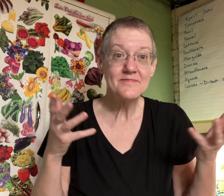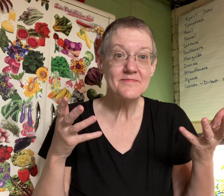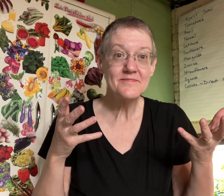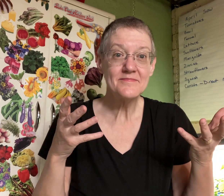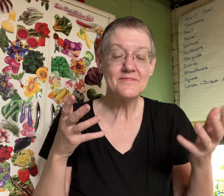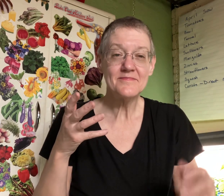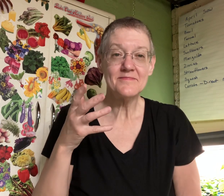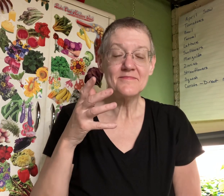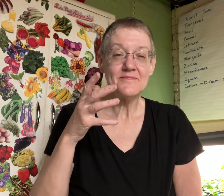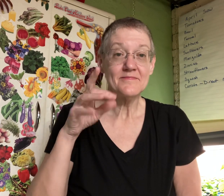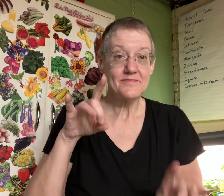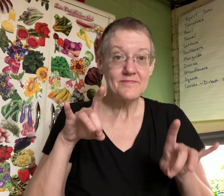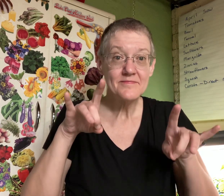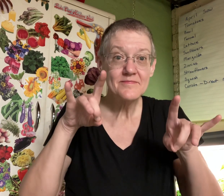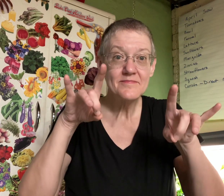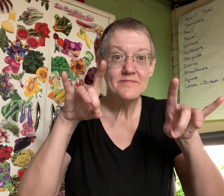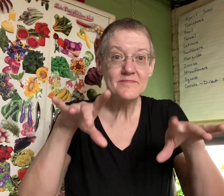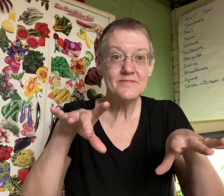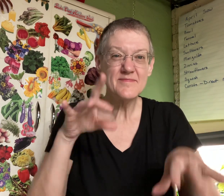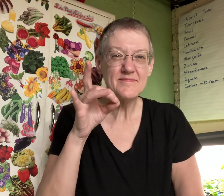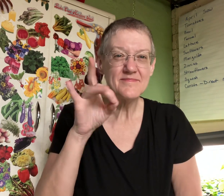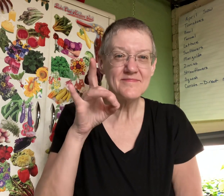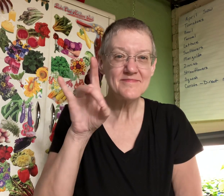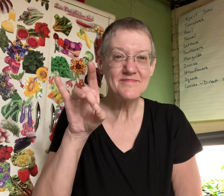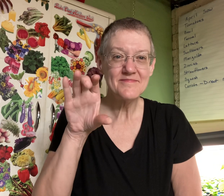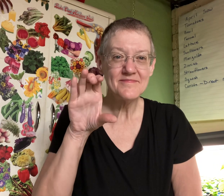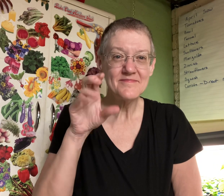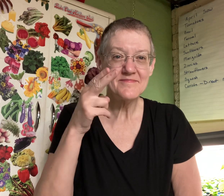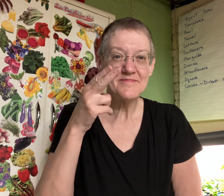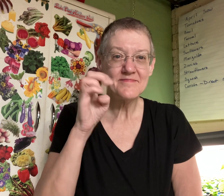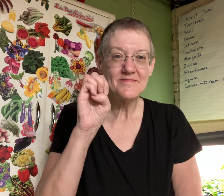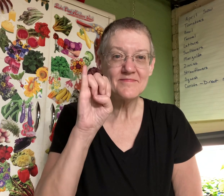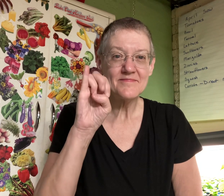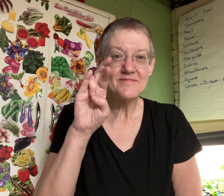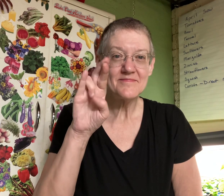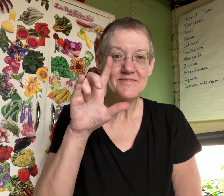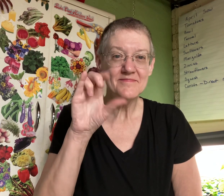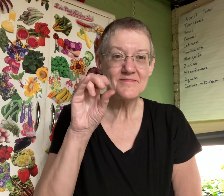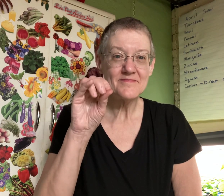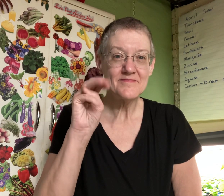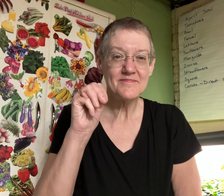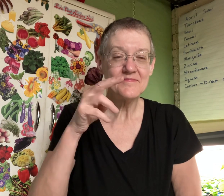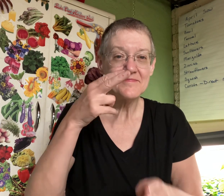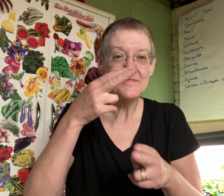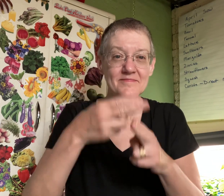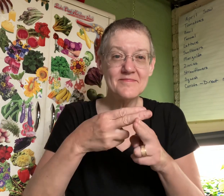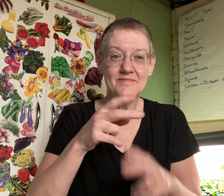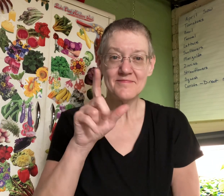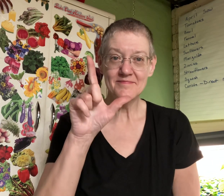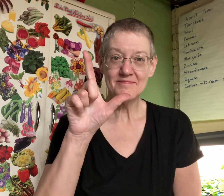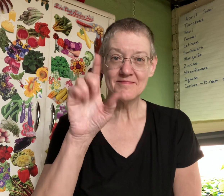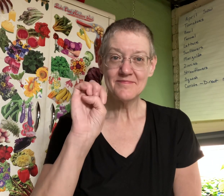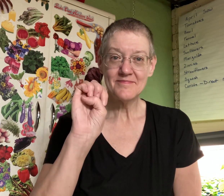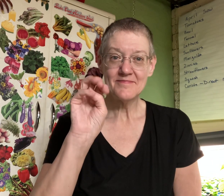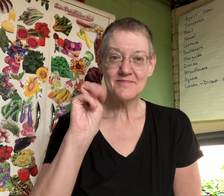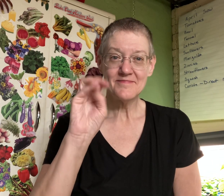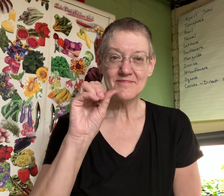Now the variety we are going to plant is an Australian 1800s variety called